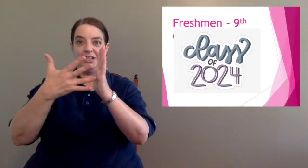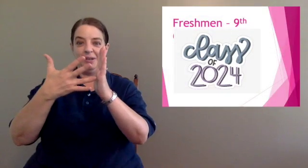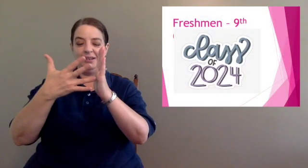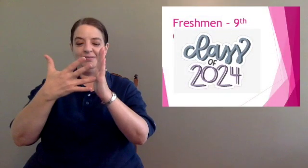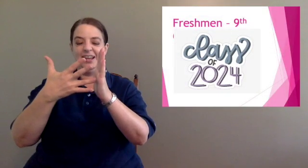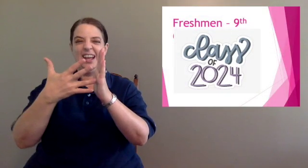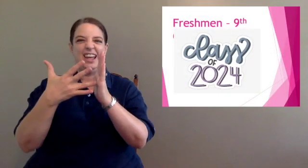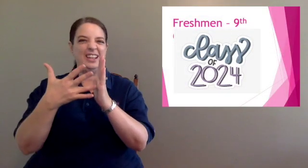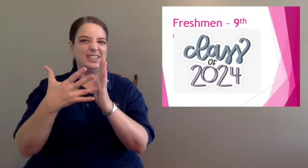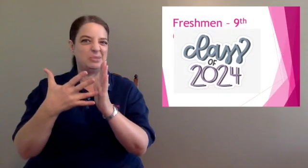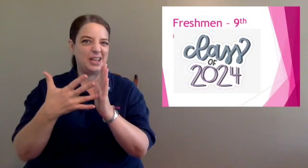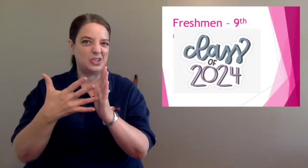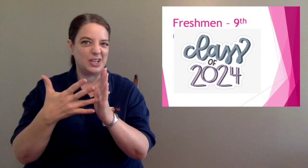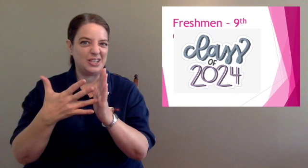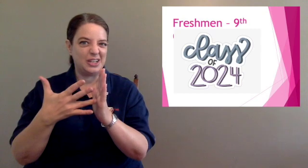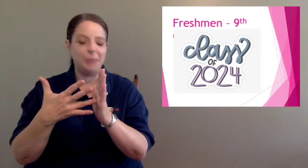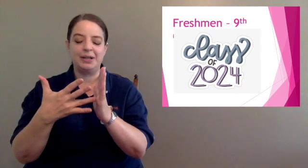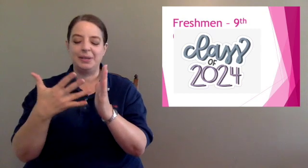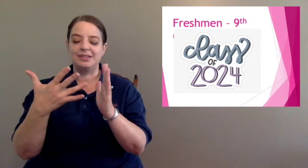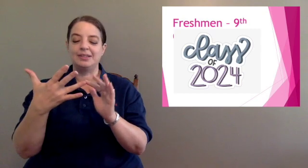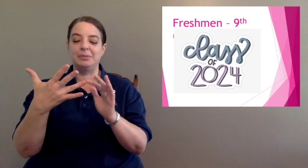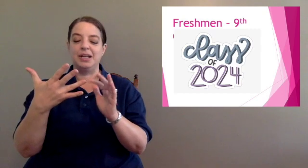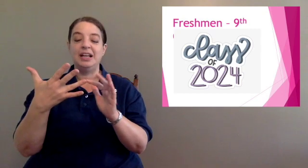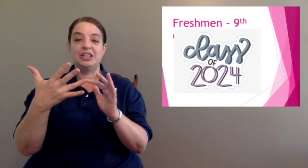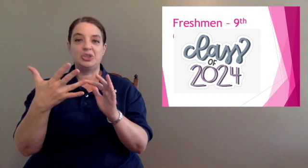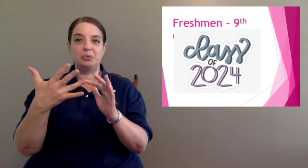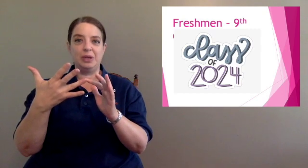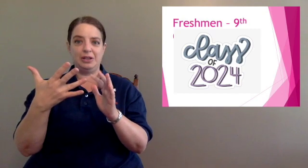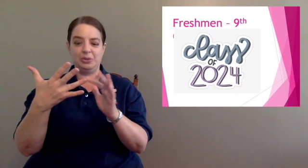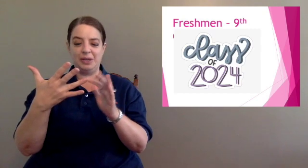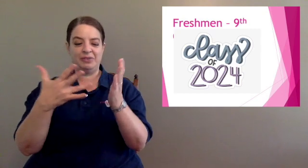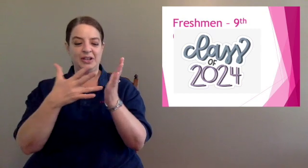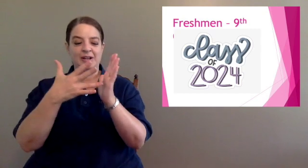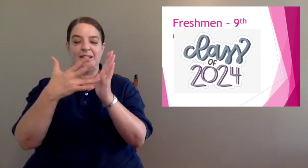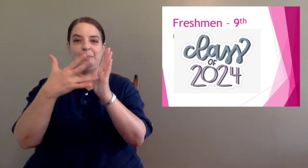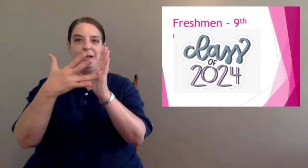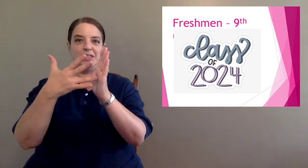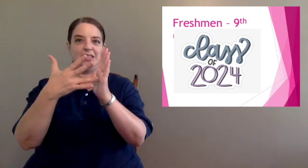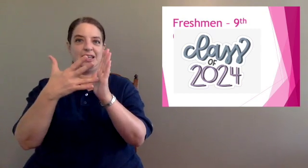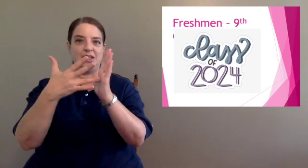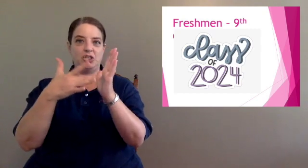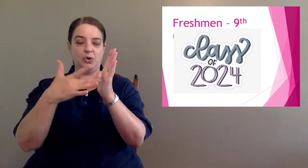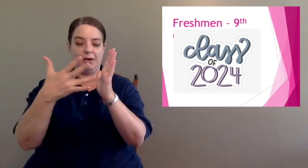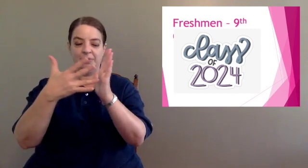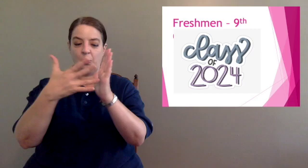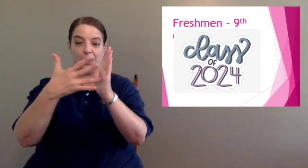freshman. And that seems kind of strange, I know, but it'll make sense in a minute. That's your ring finger that bounces against your weak